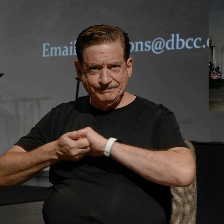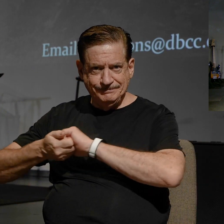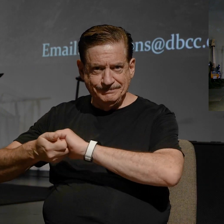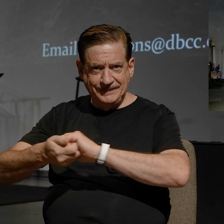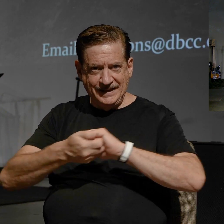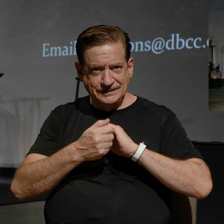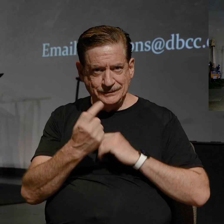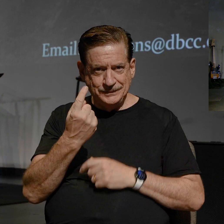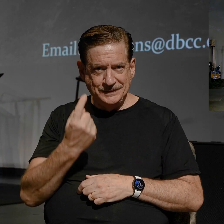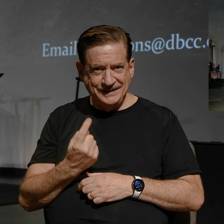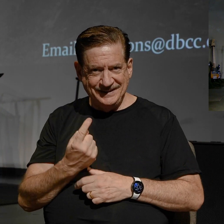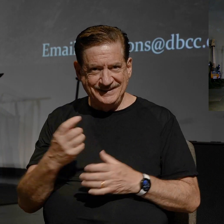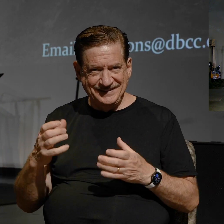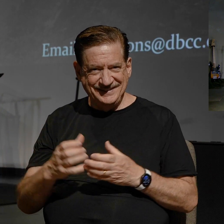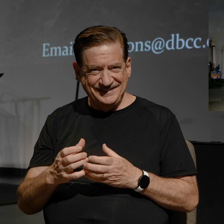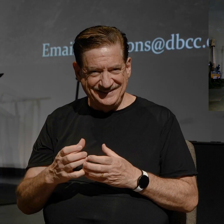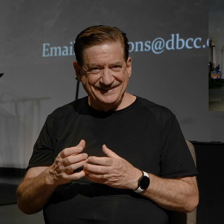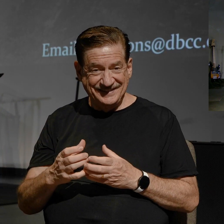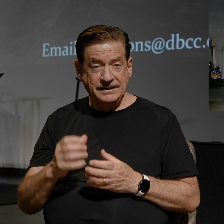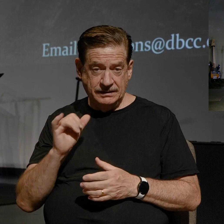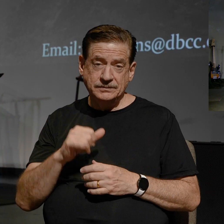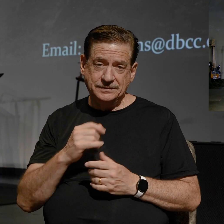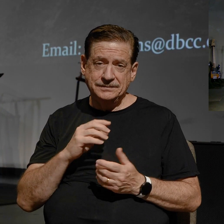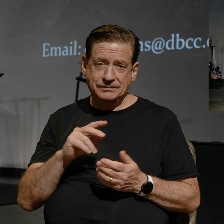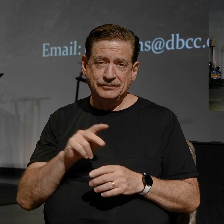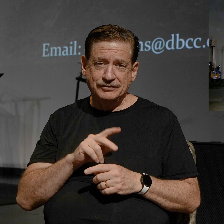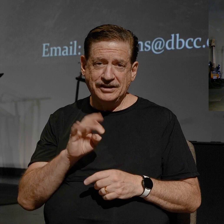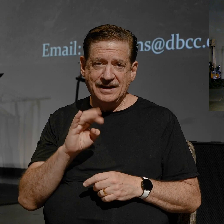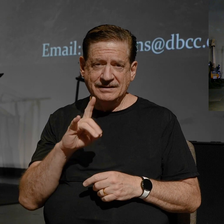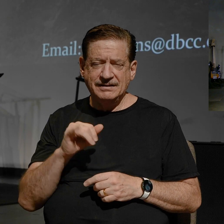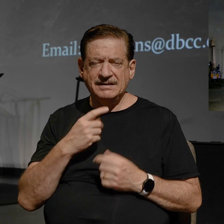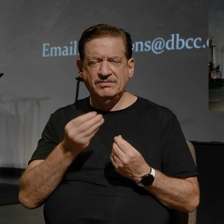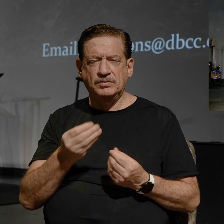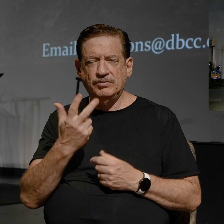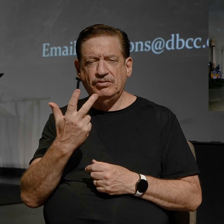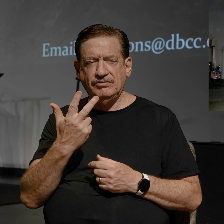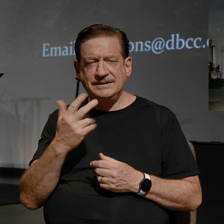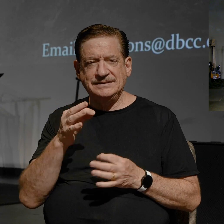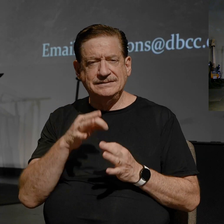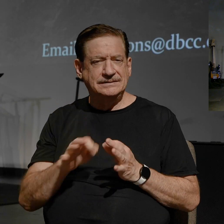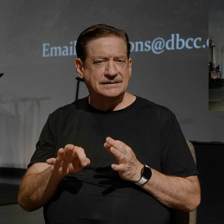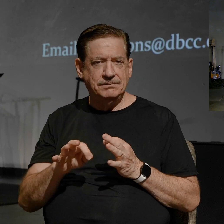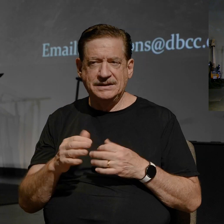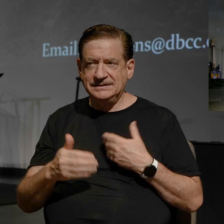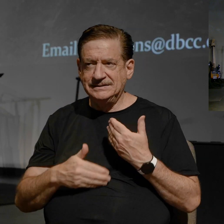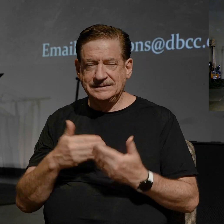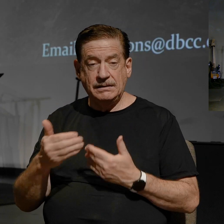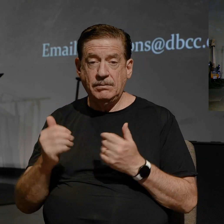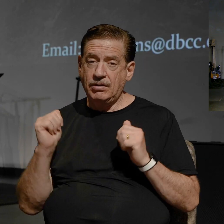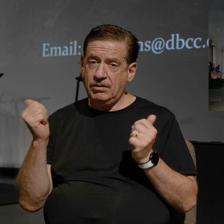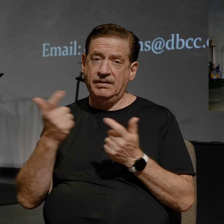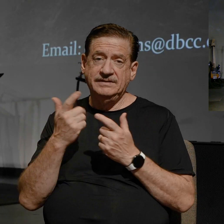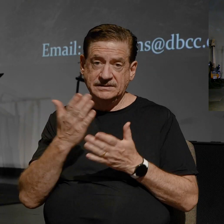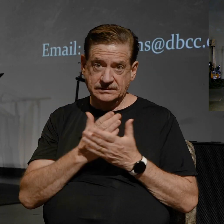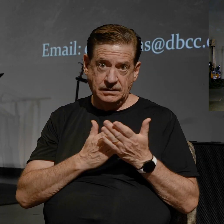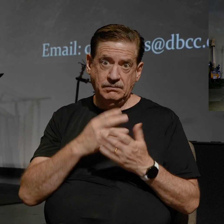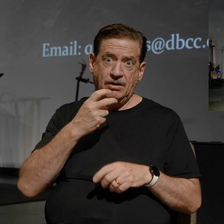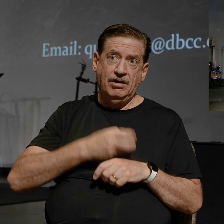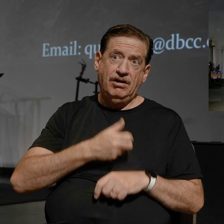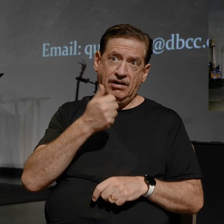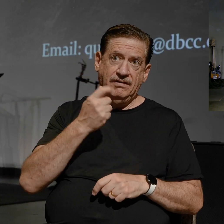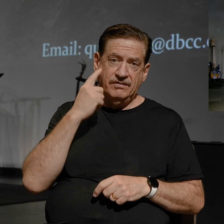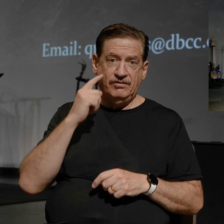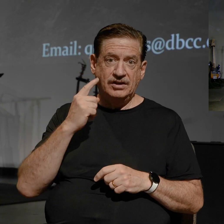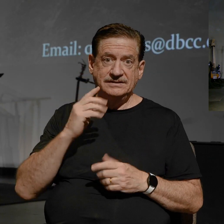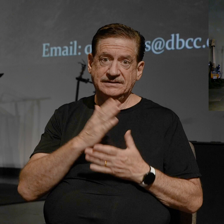does this look like practically? Just briefly here at the end, let me give you three simple steps that all of us can do. Some of these will be harder for some of